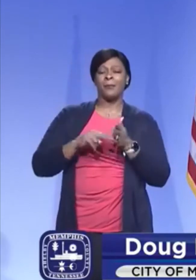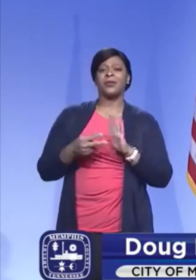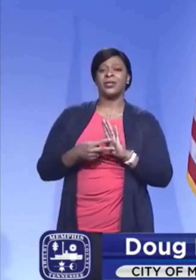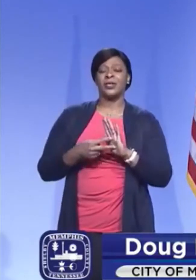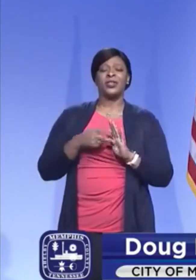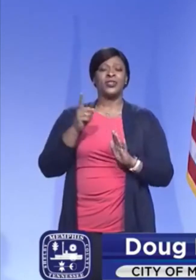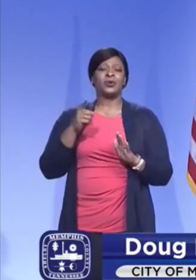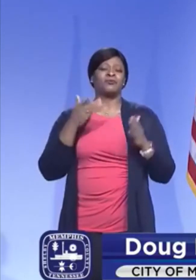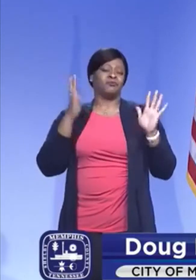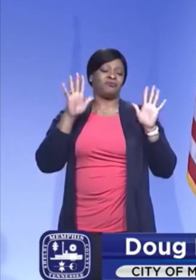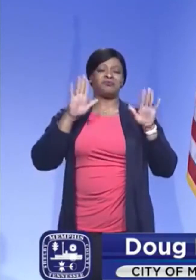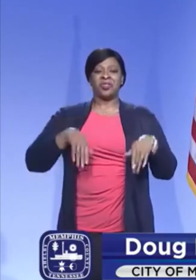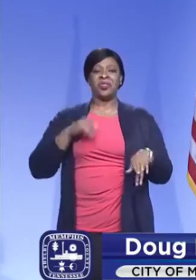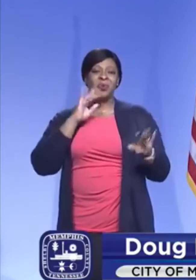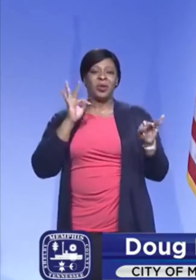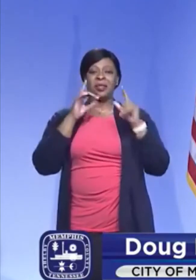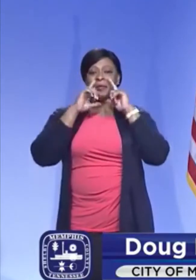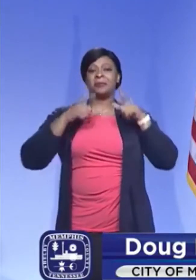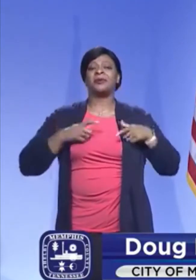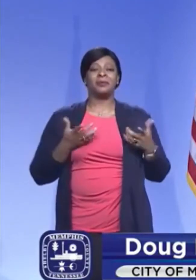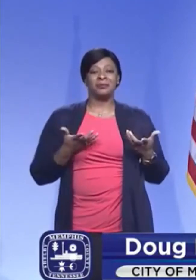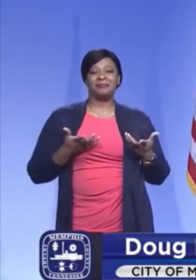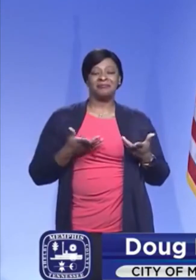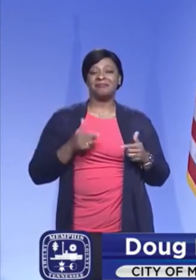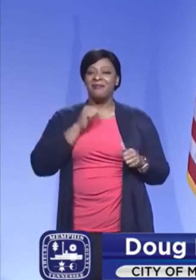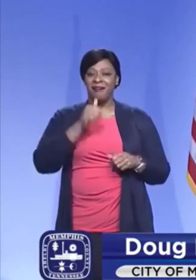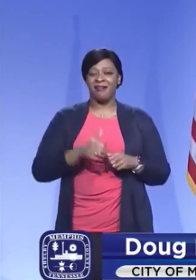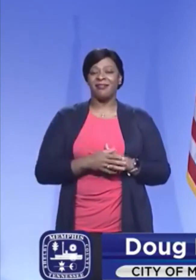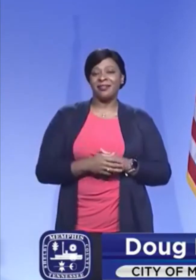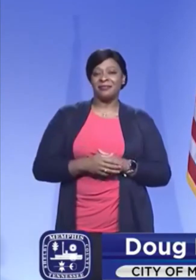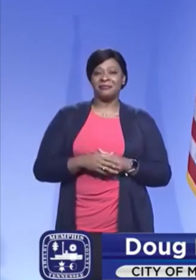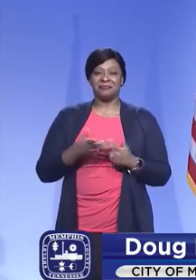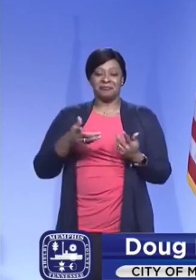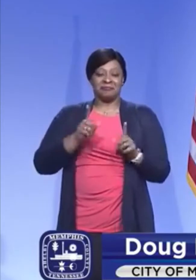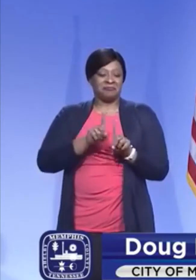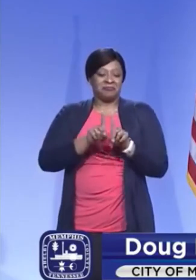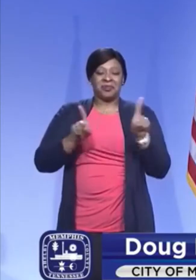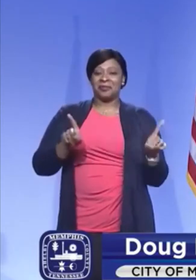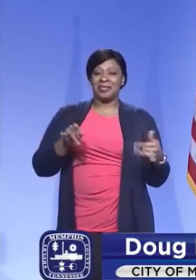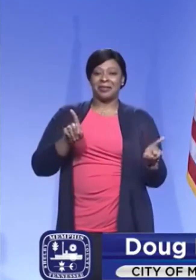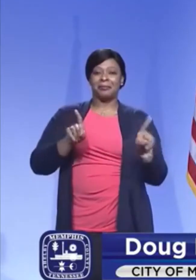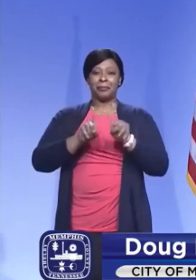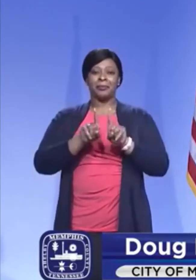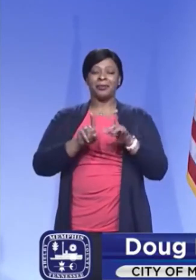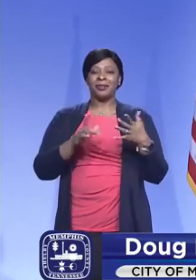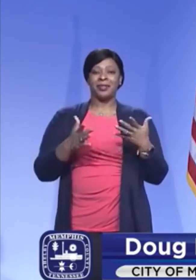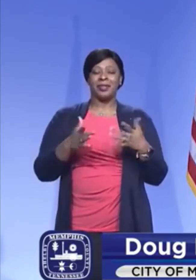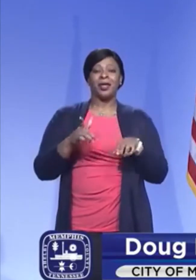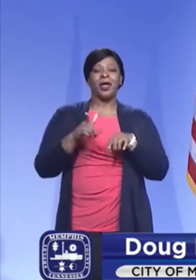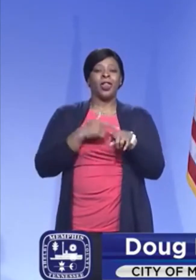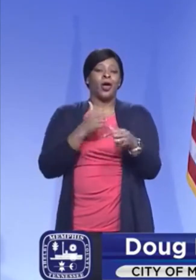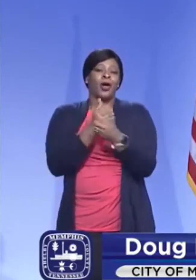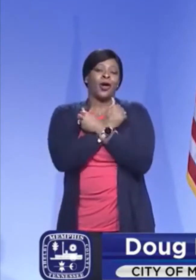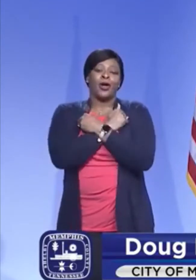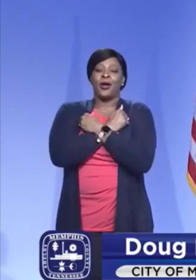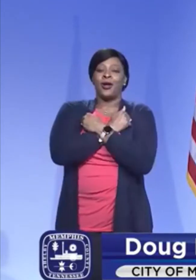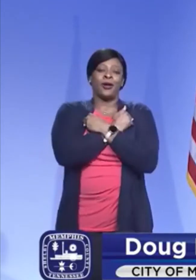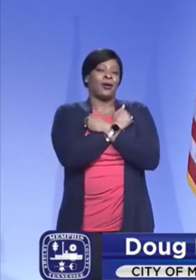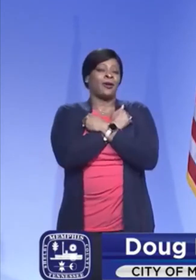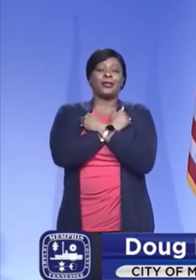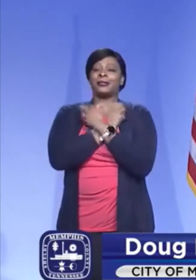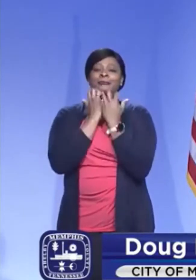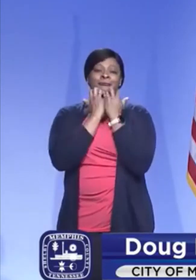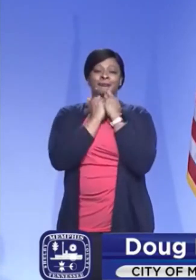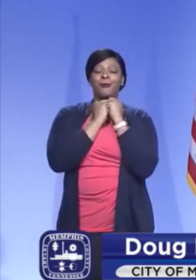so you let your guard down. You don't wear your mask, you don't socially distance, you get that long-awaited hug that you have not been able